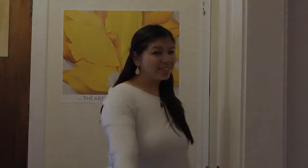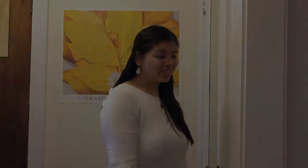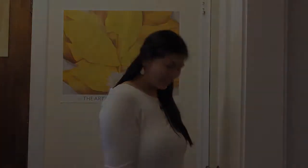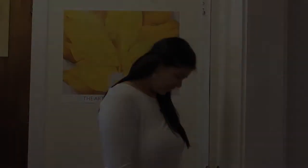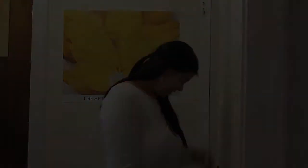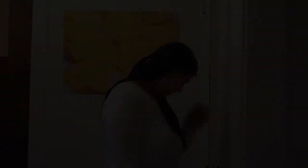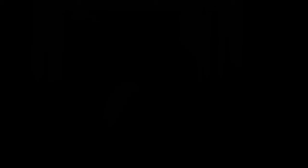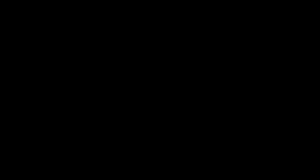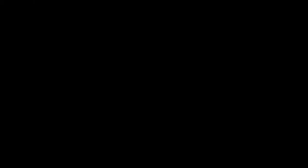cant